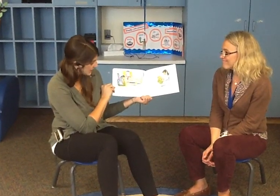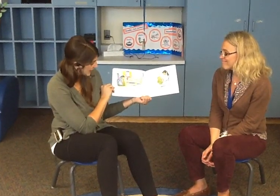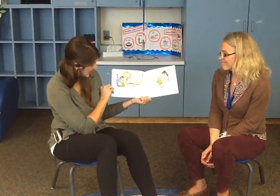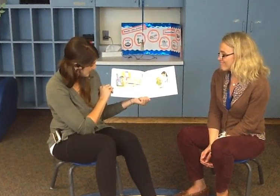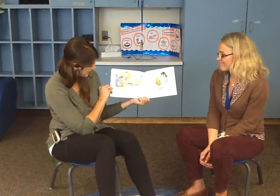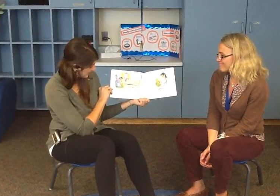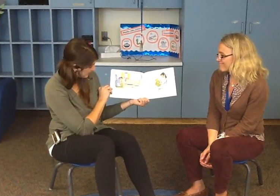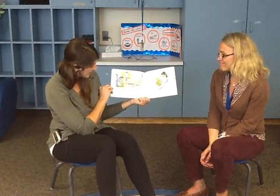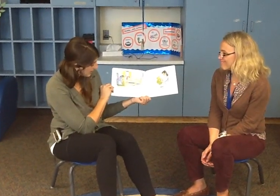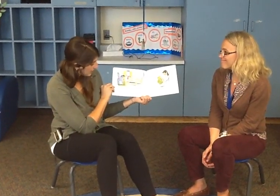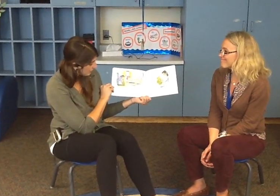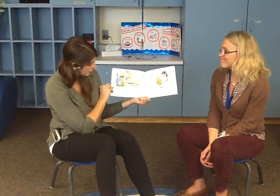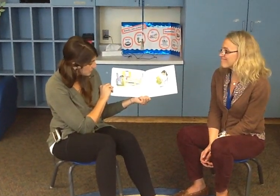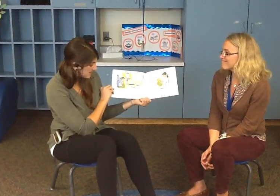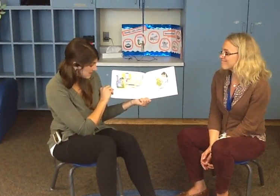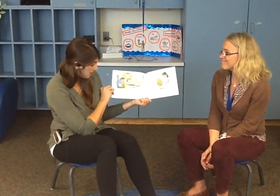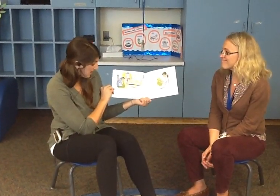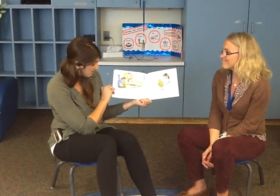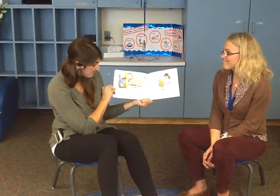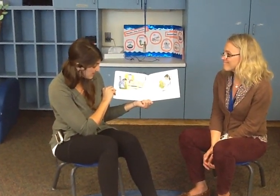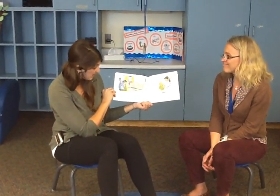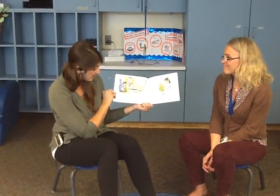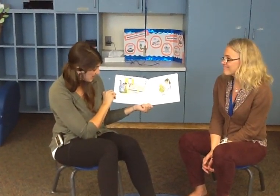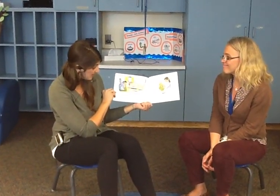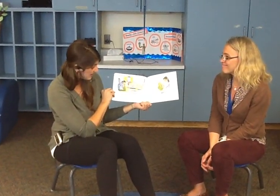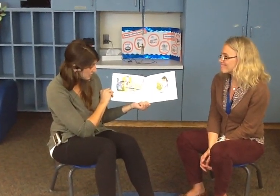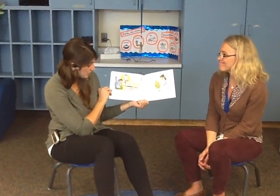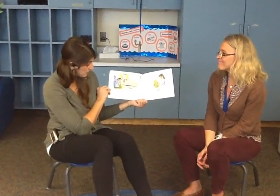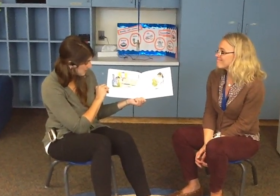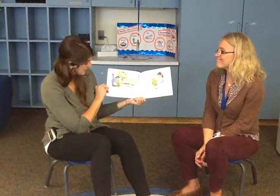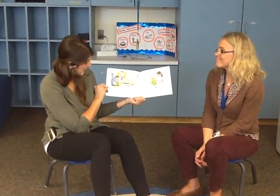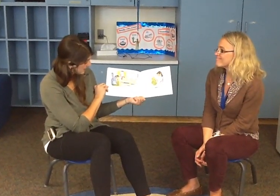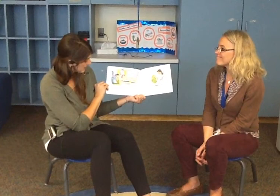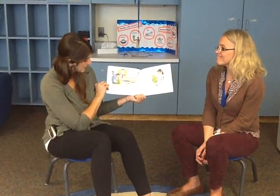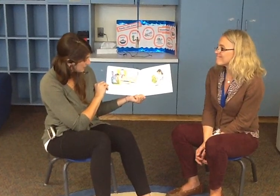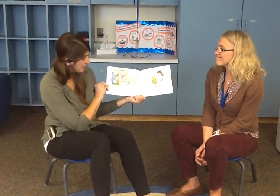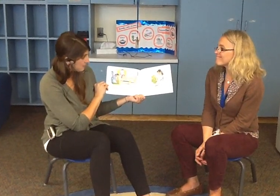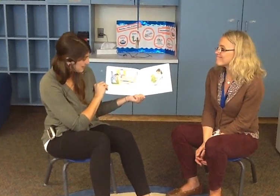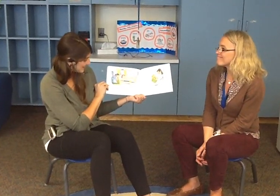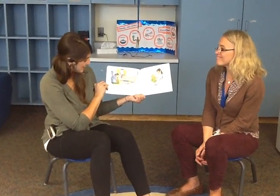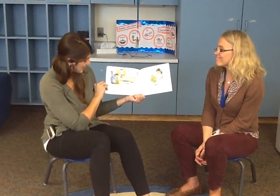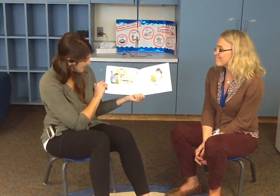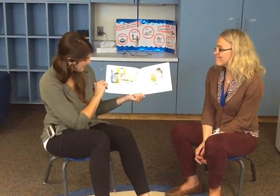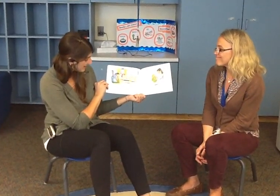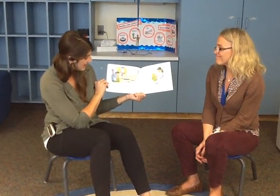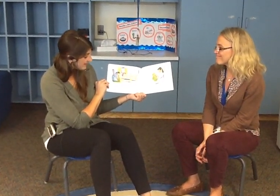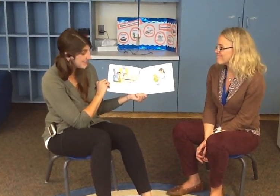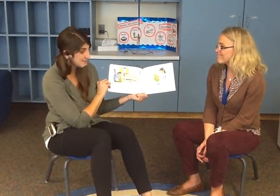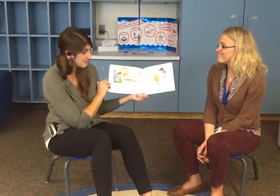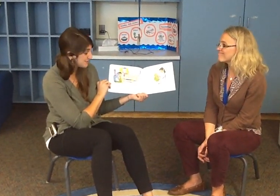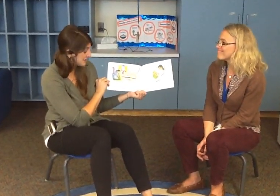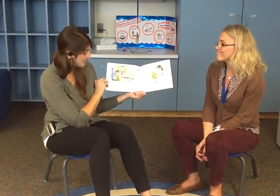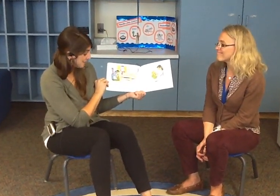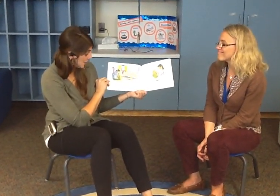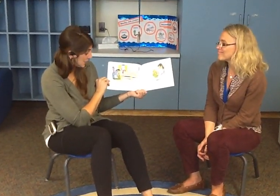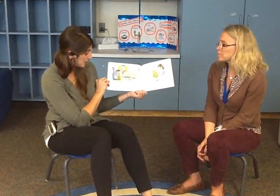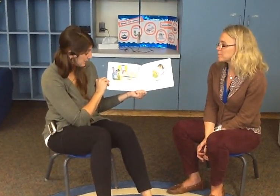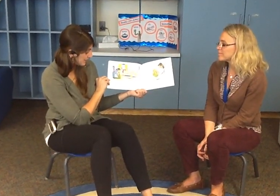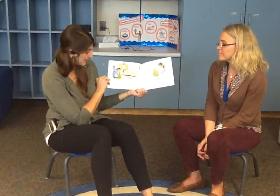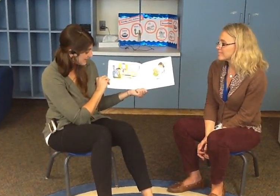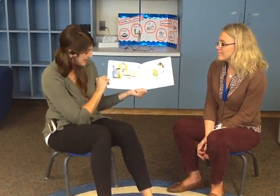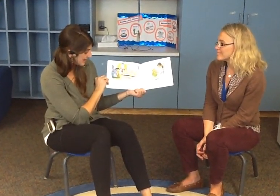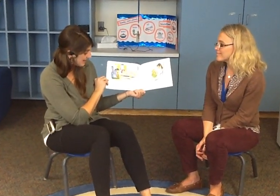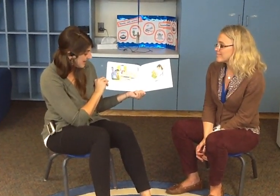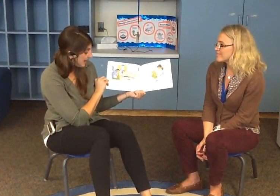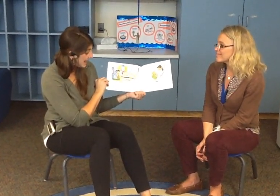right size for him. The room was small, nothing like that enormous palace in the department store. This must be home,